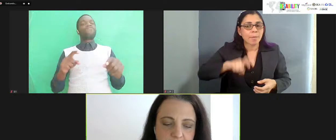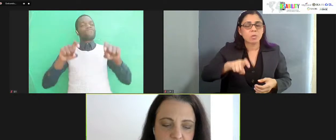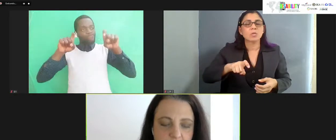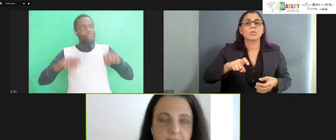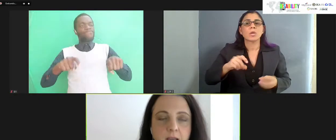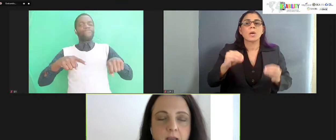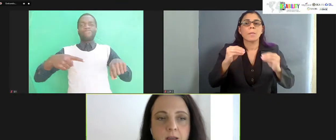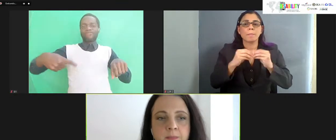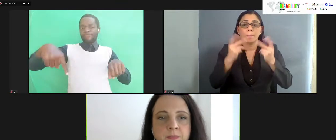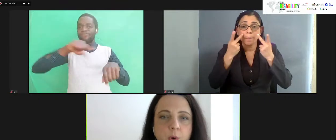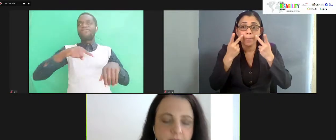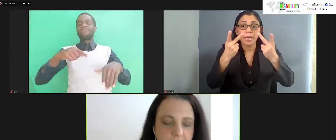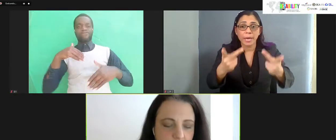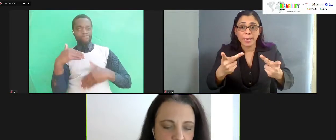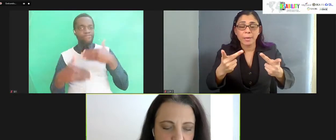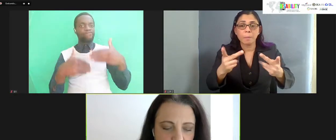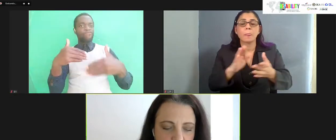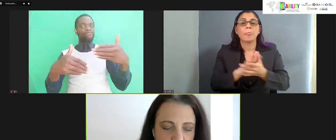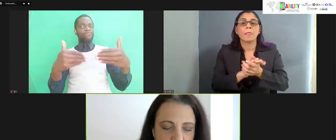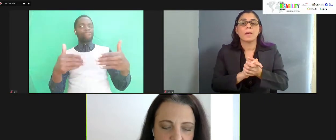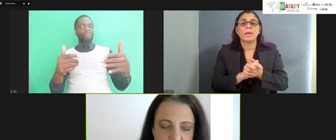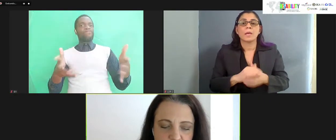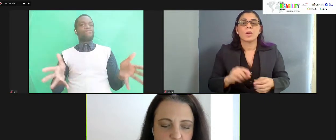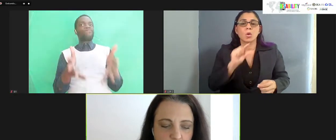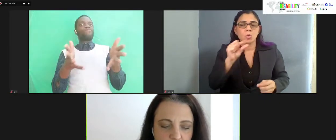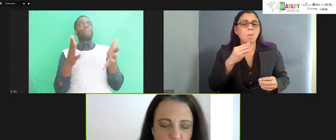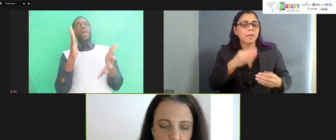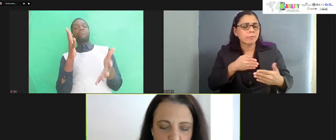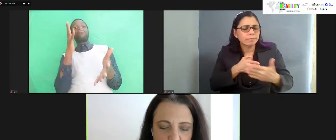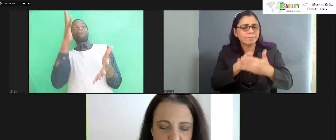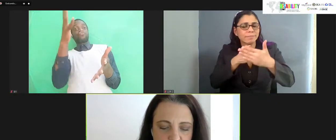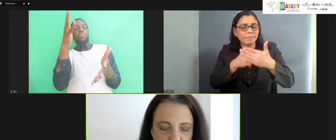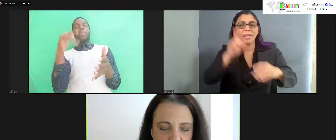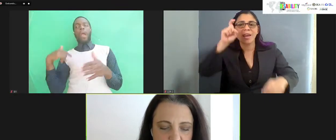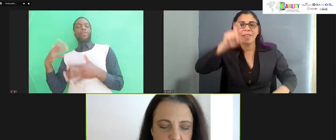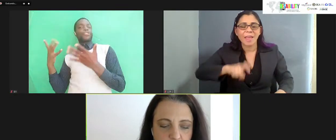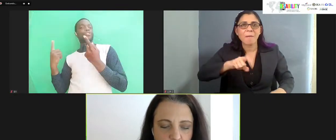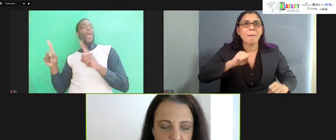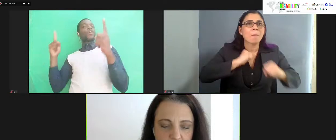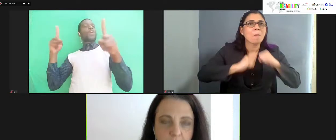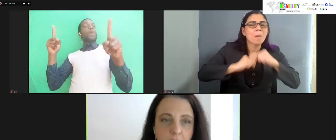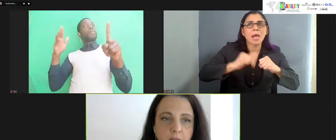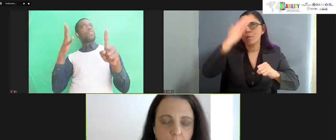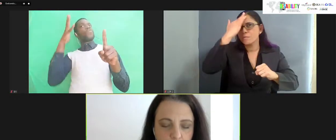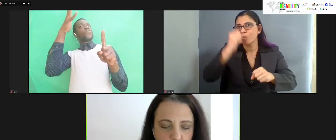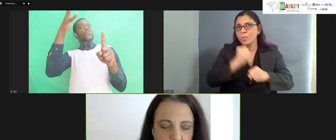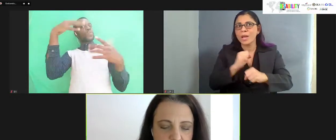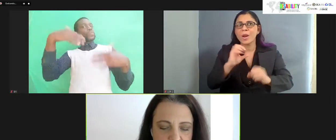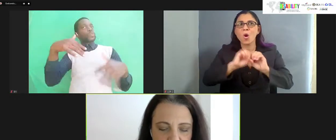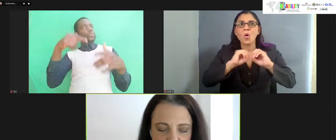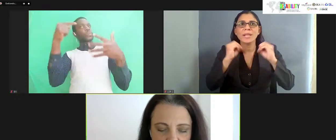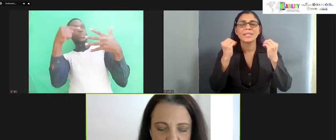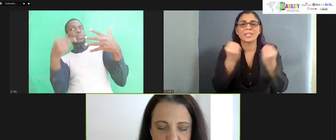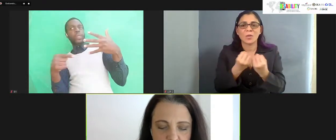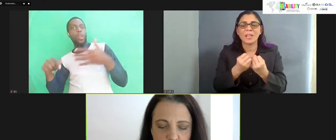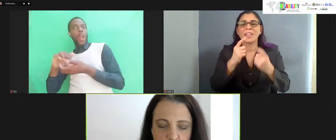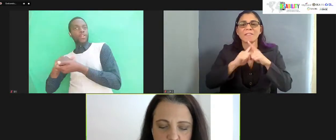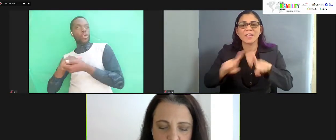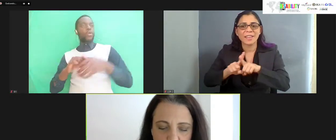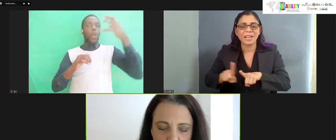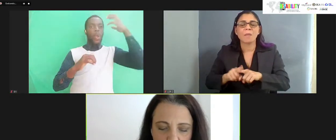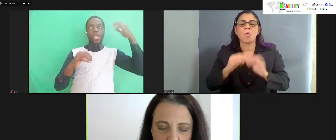as estefania pointed out very clearly and she's working towards really supporting local organizations